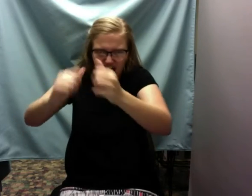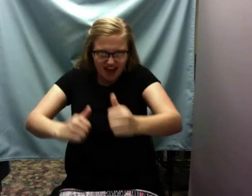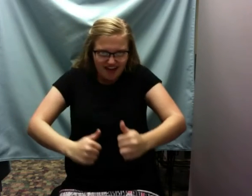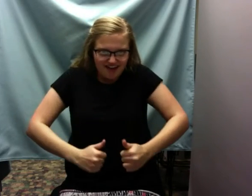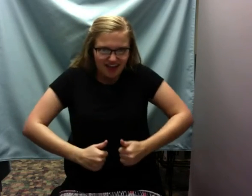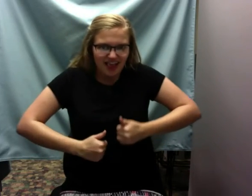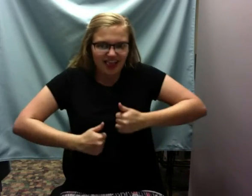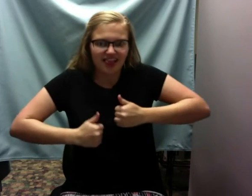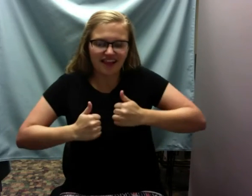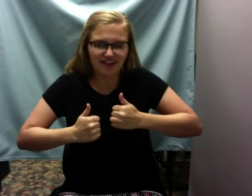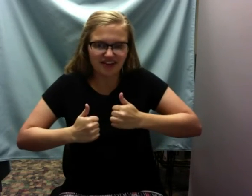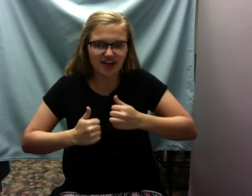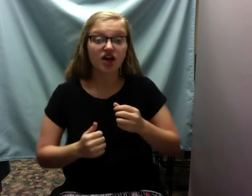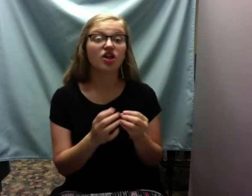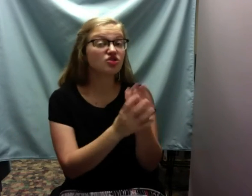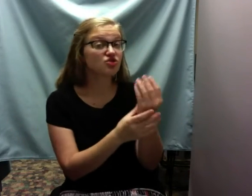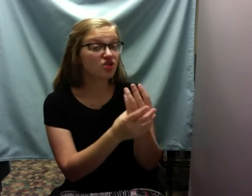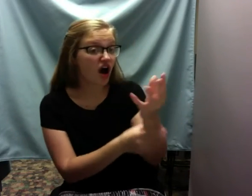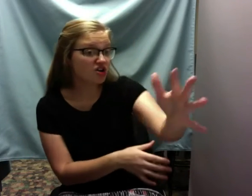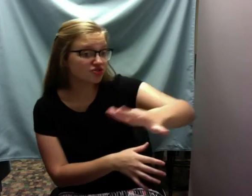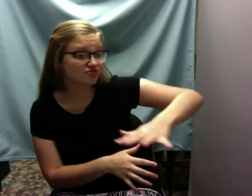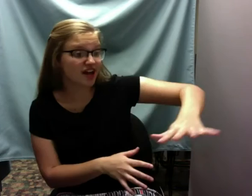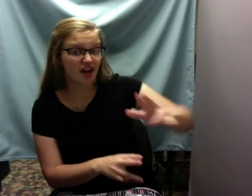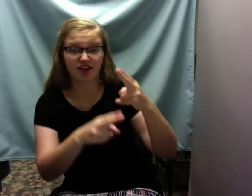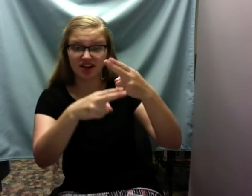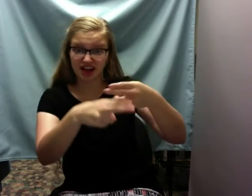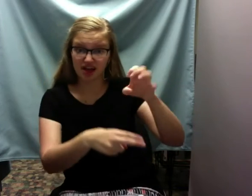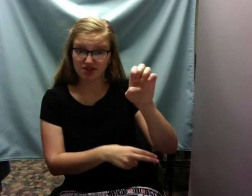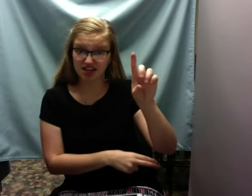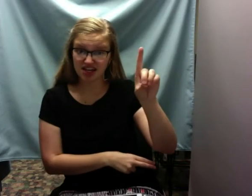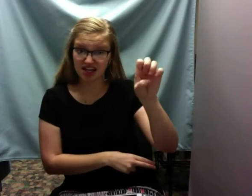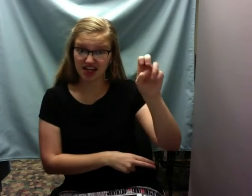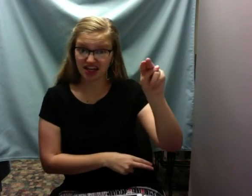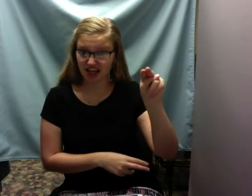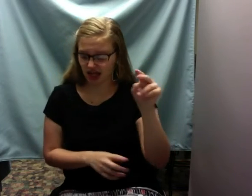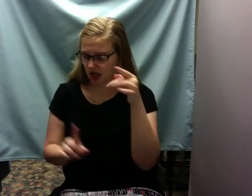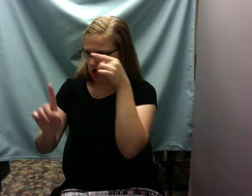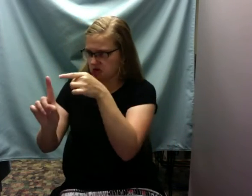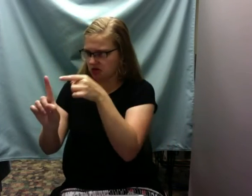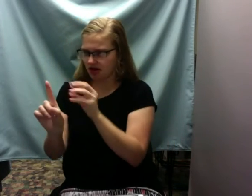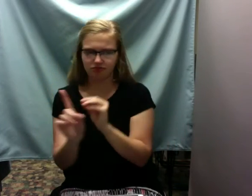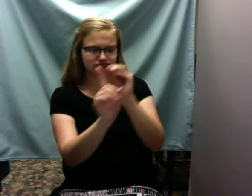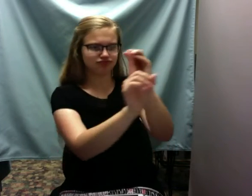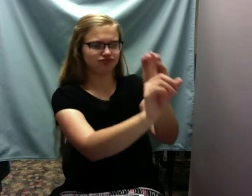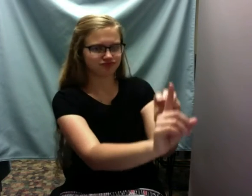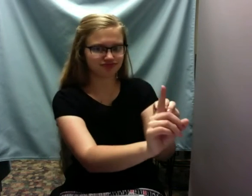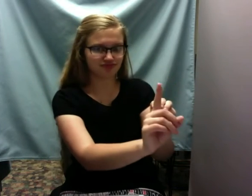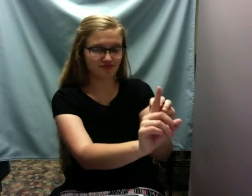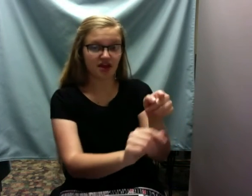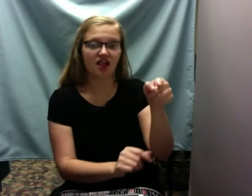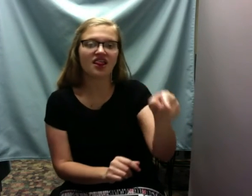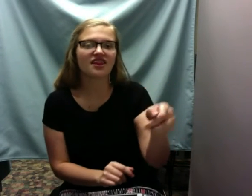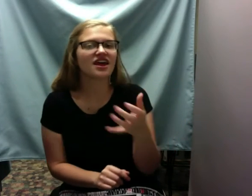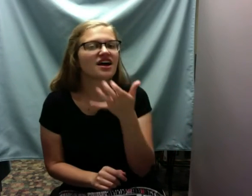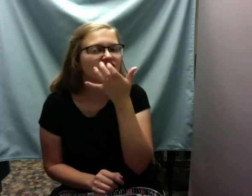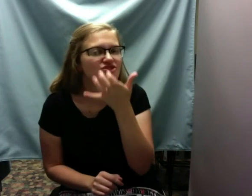God planted a garden eastward in Eden, and there he put the man whom he had formed. And out of the ground made the Lord God to grow every tree